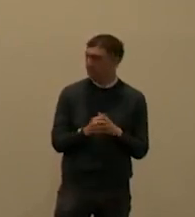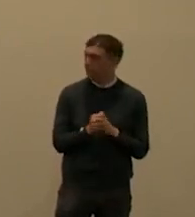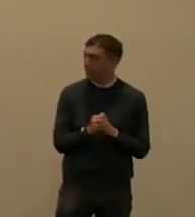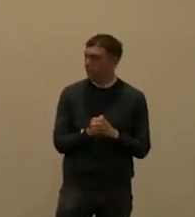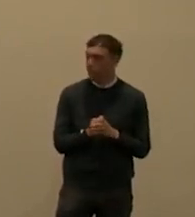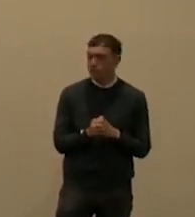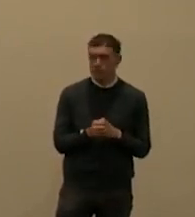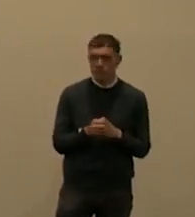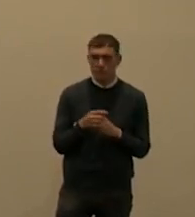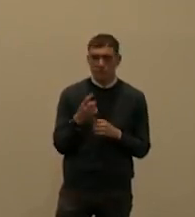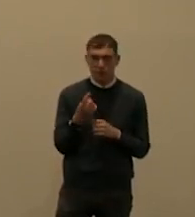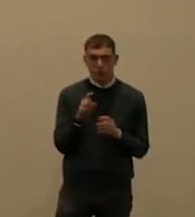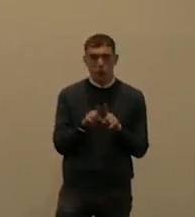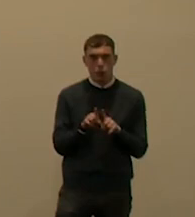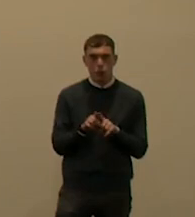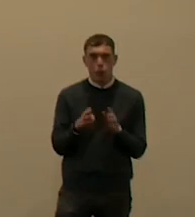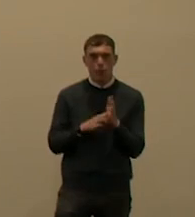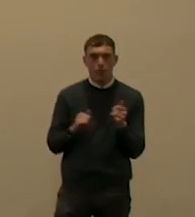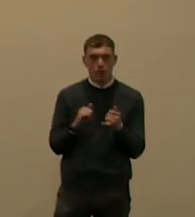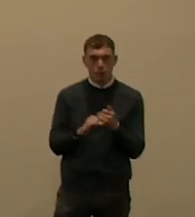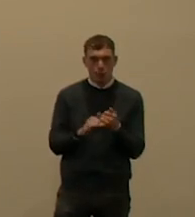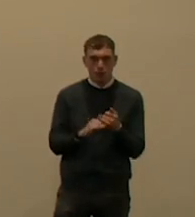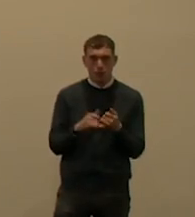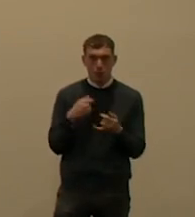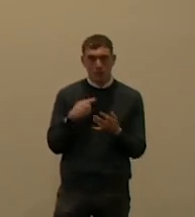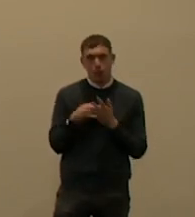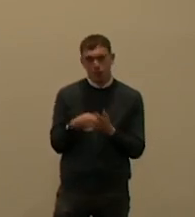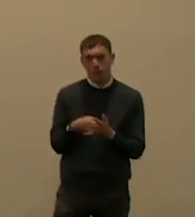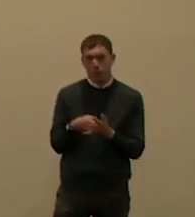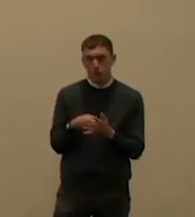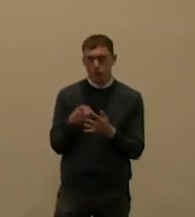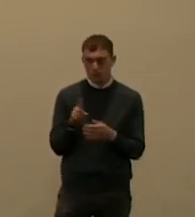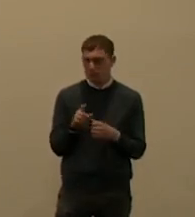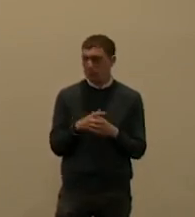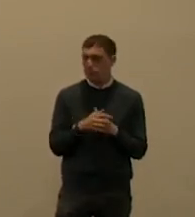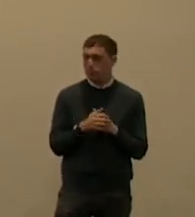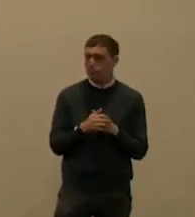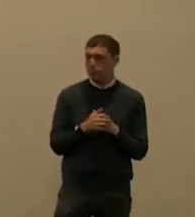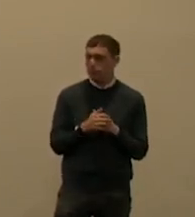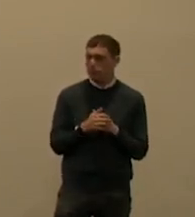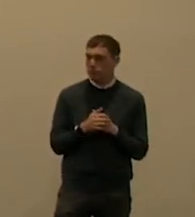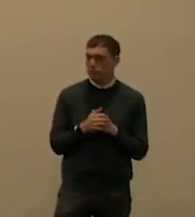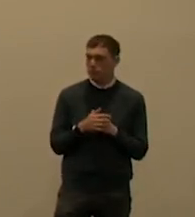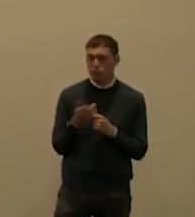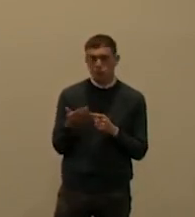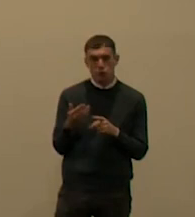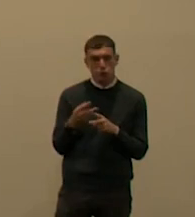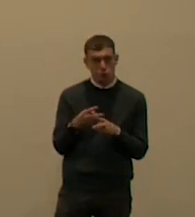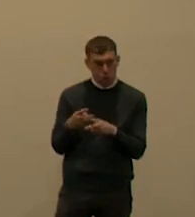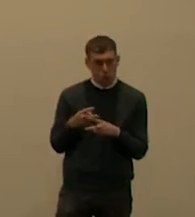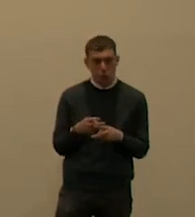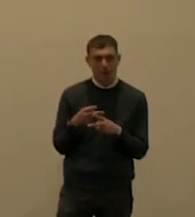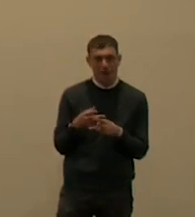want, you can also use the Microsoft Azure firewalls. This is my recommendation in this case to secure the